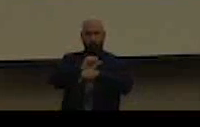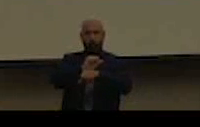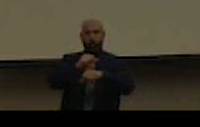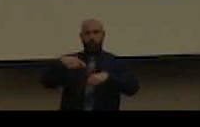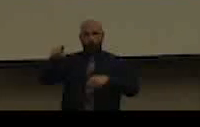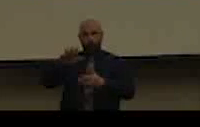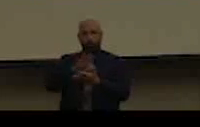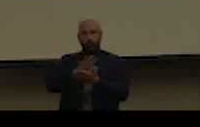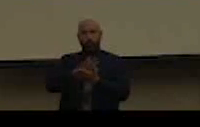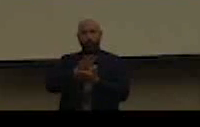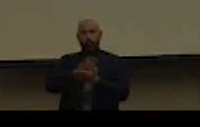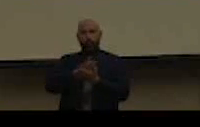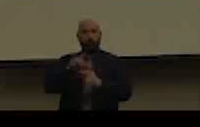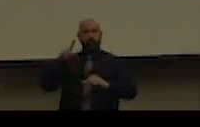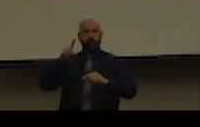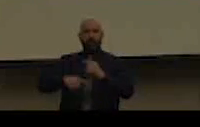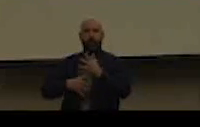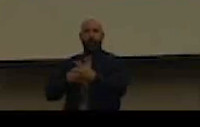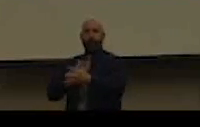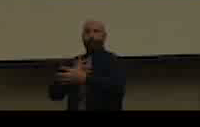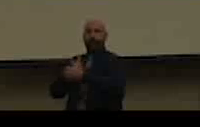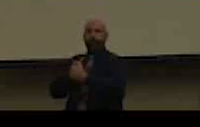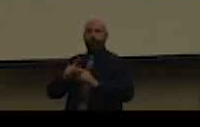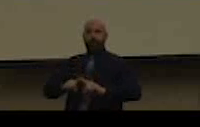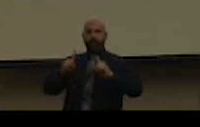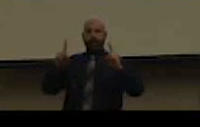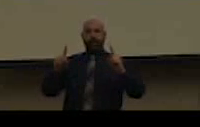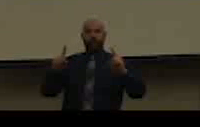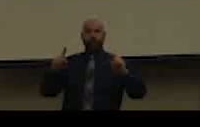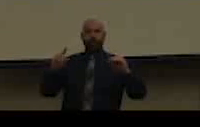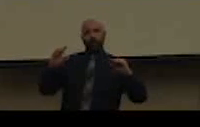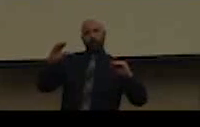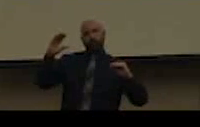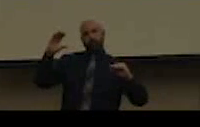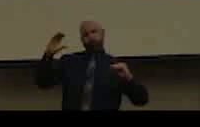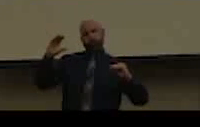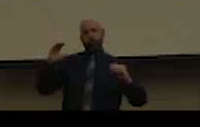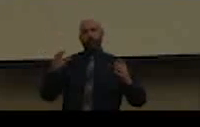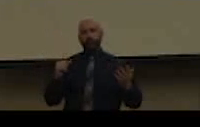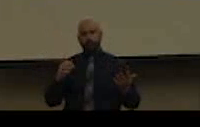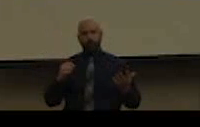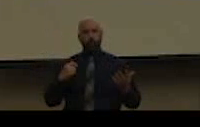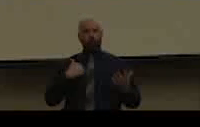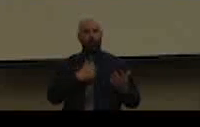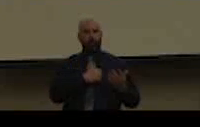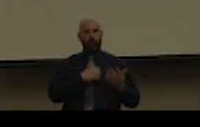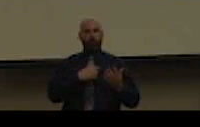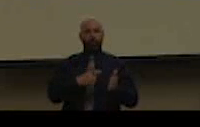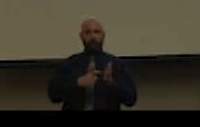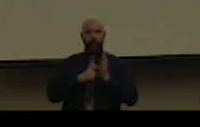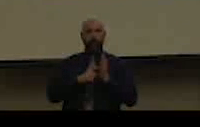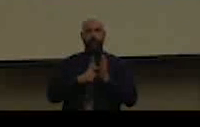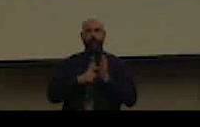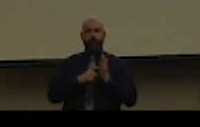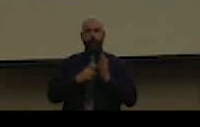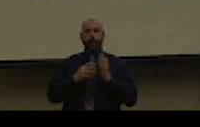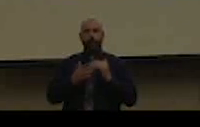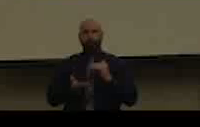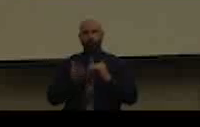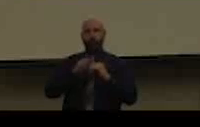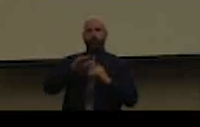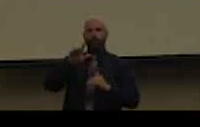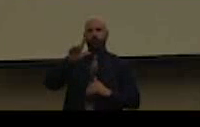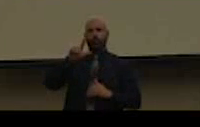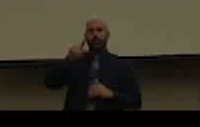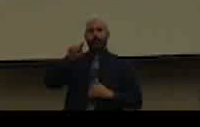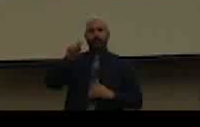difference. And so we were obligated to raise that up to at least the 25th percentile. By comparison, this commission last